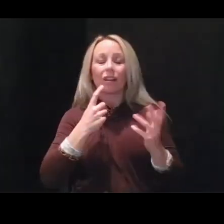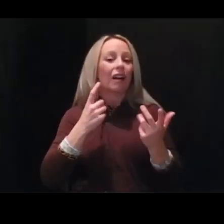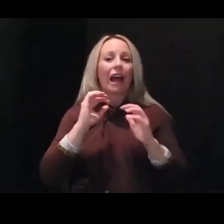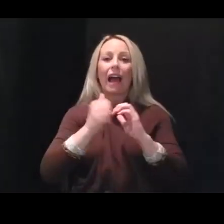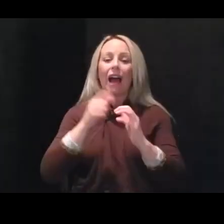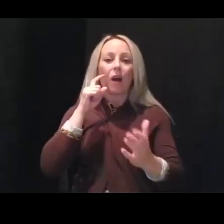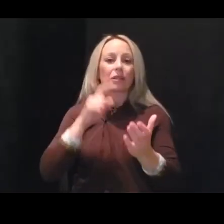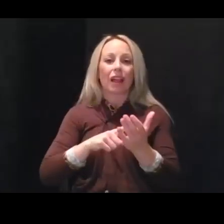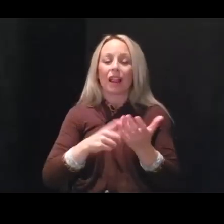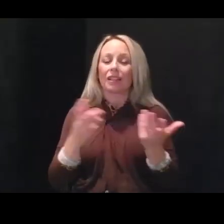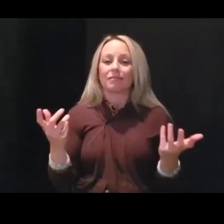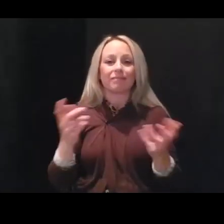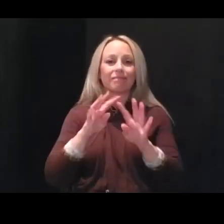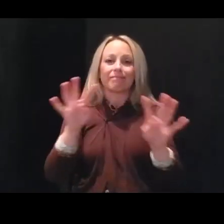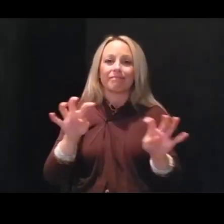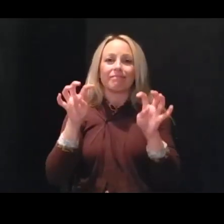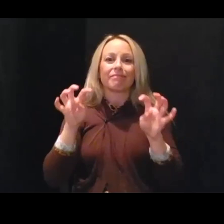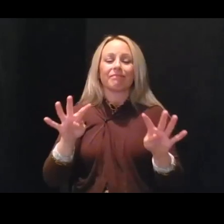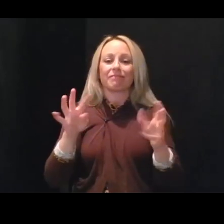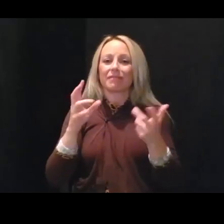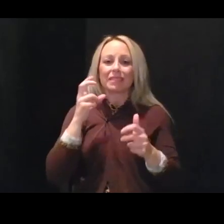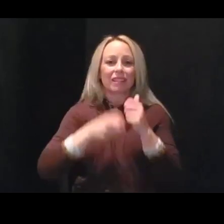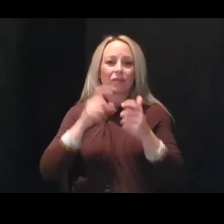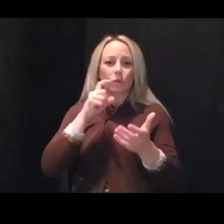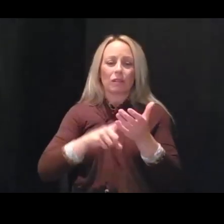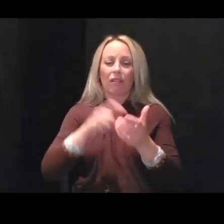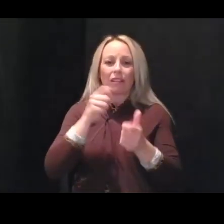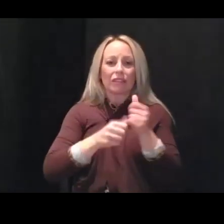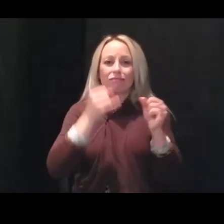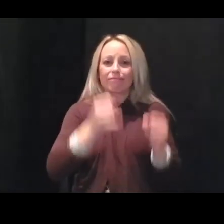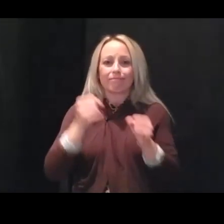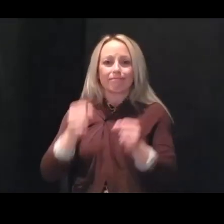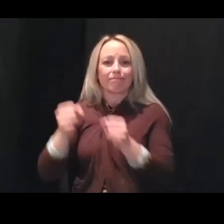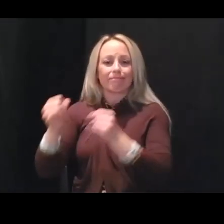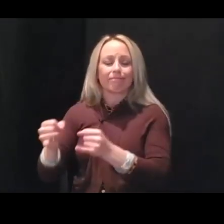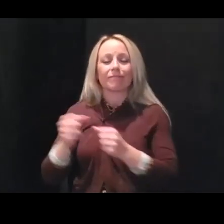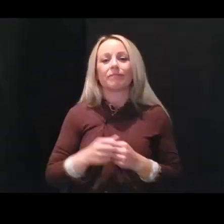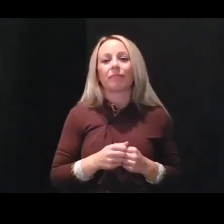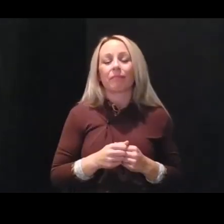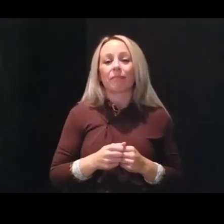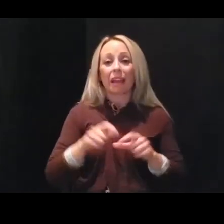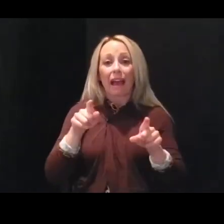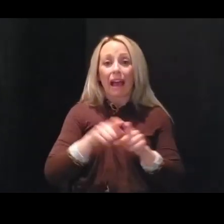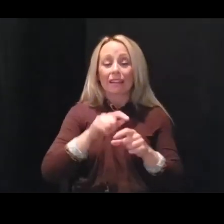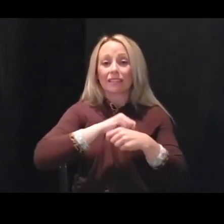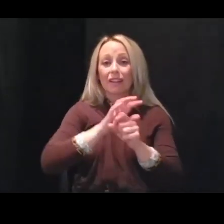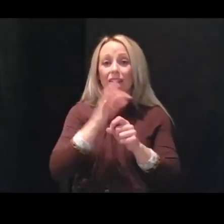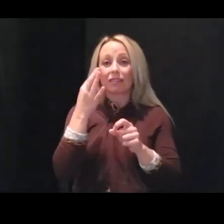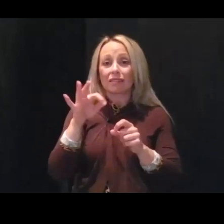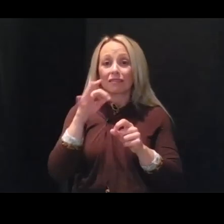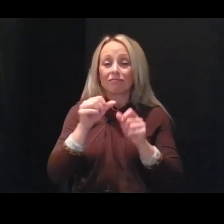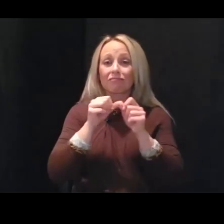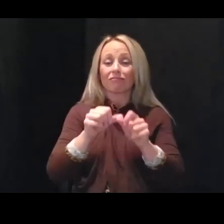whether someone will have mild illness or more severe illness. As the virus continues to spread, it puts individuals who are